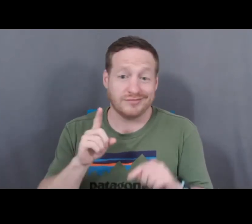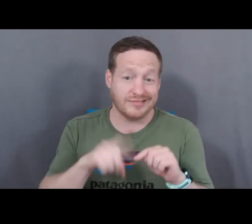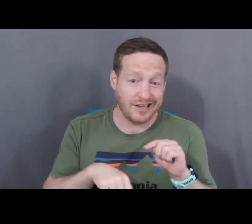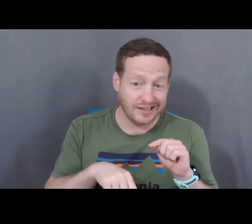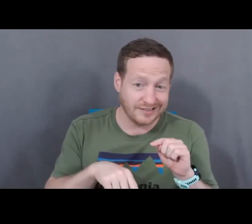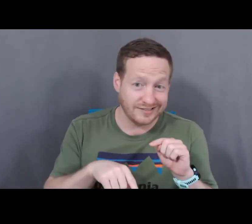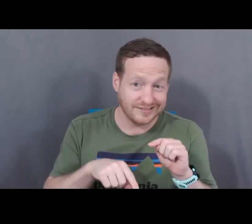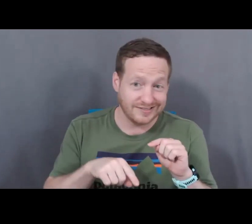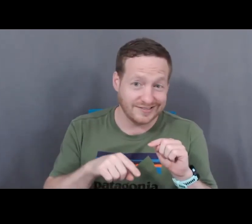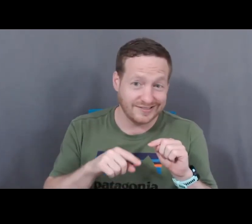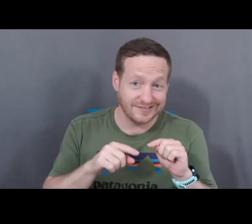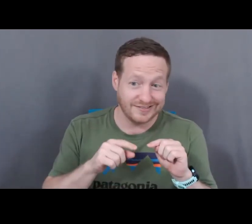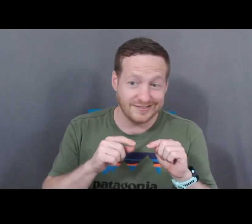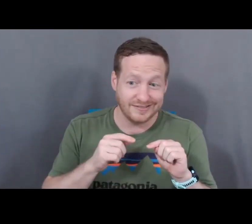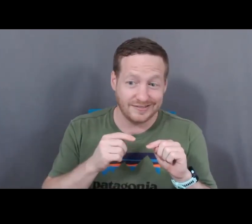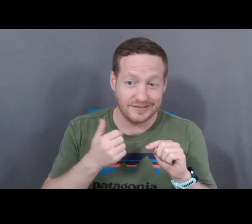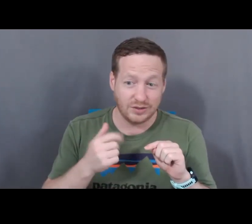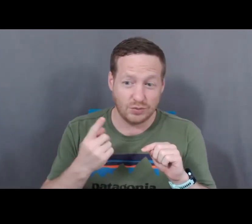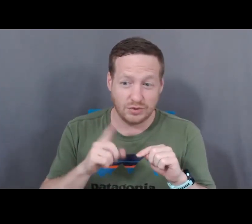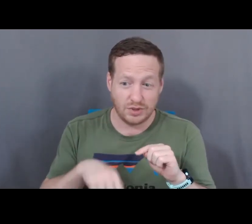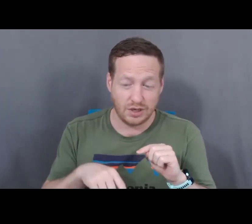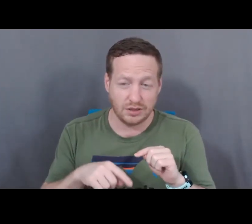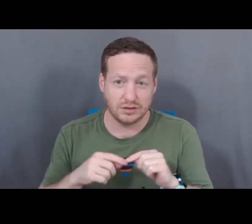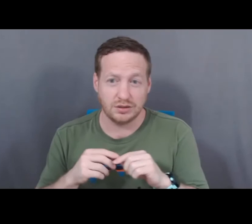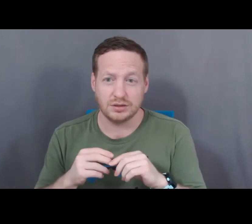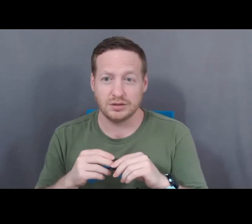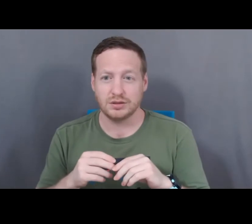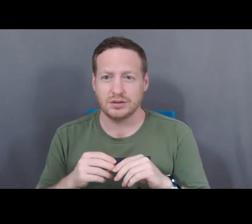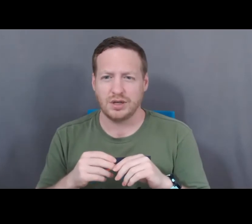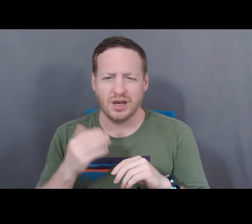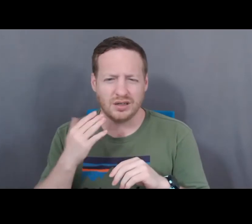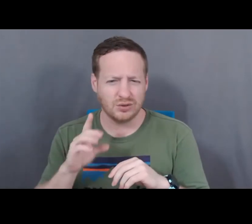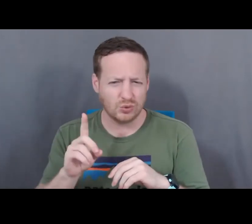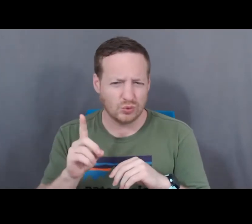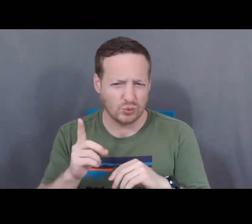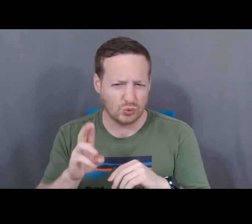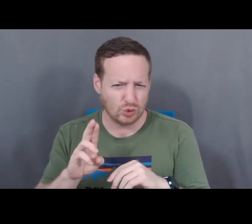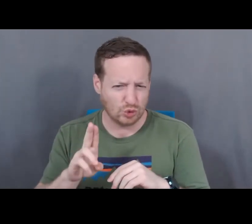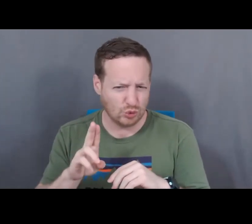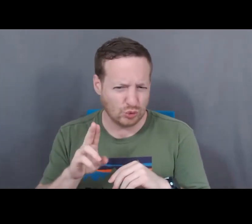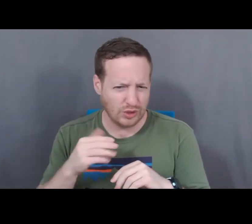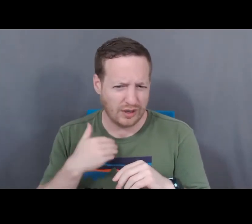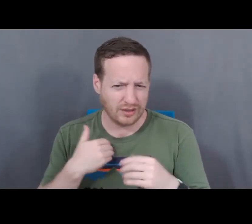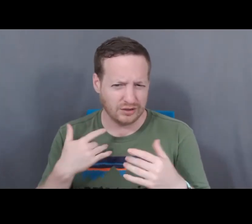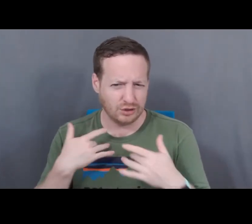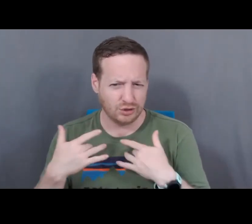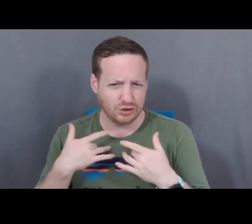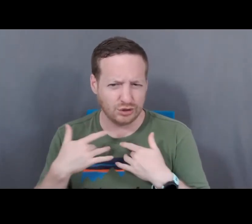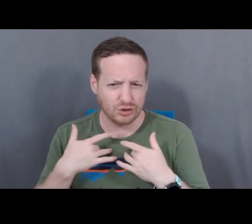Others? Others who can't? Anyone who cannot come next week? Drew, I know that you